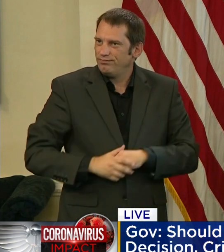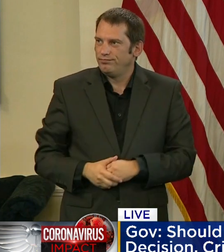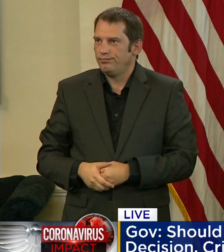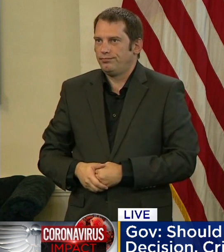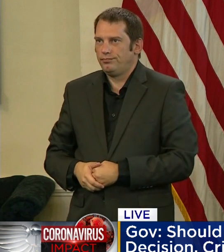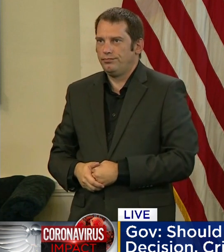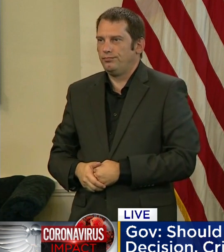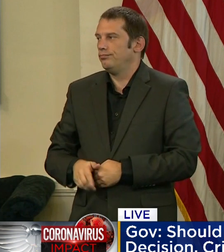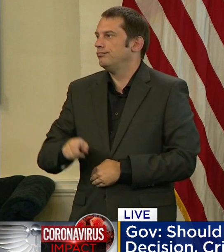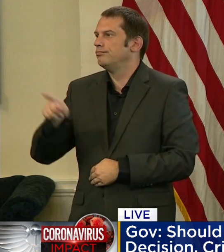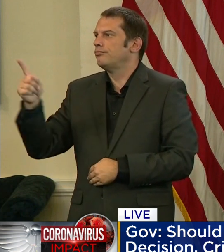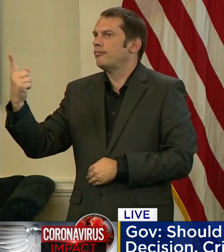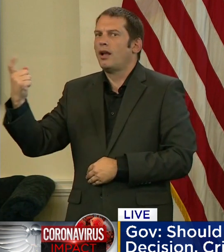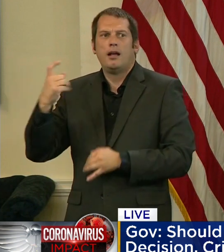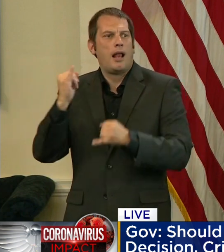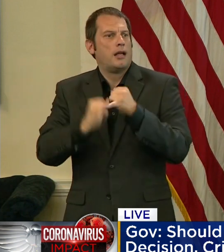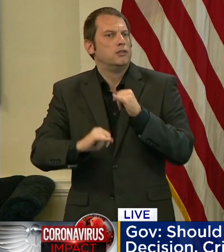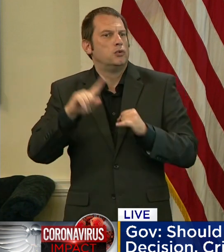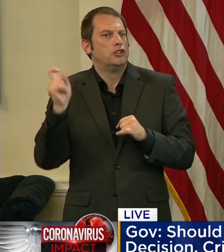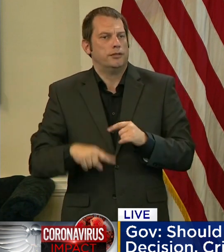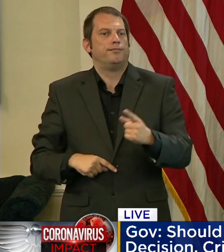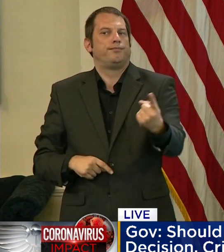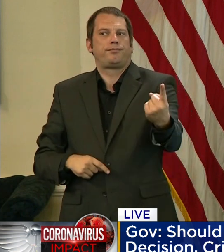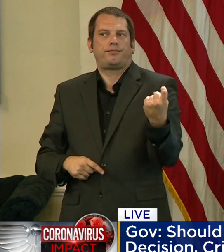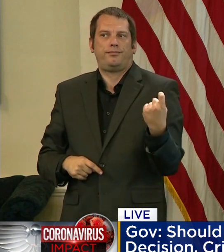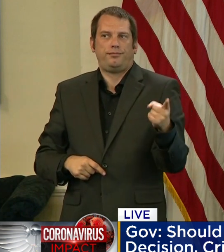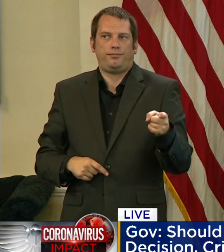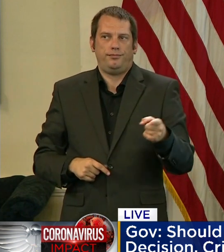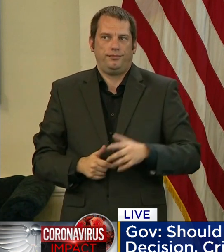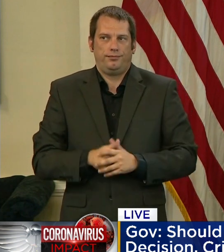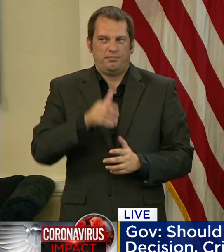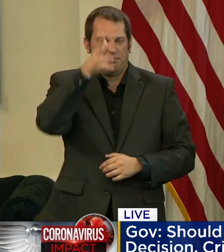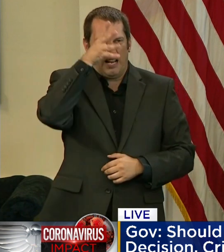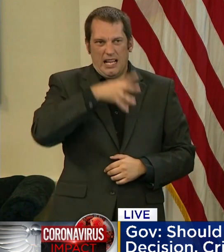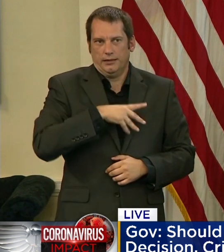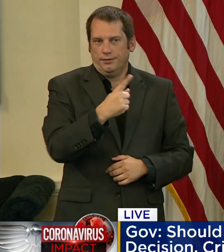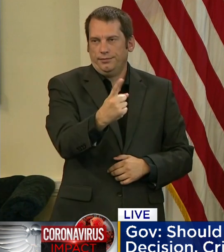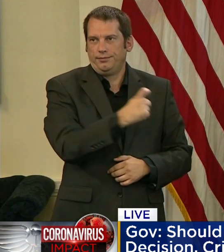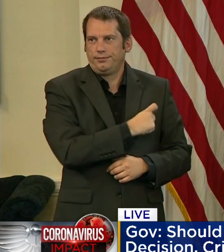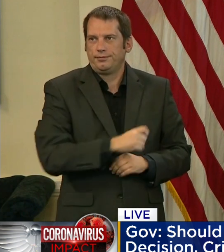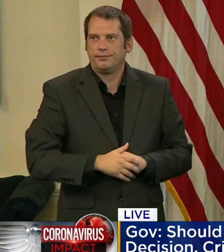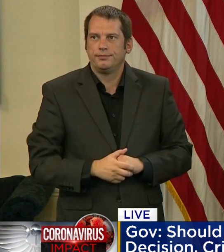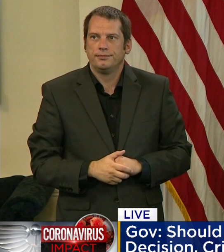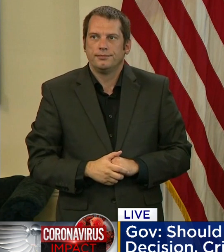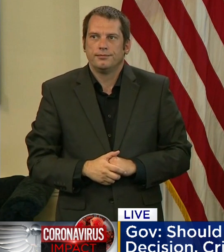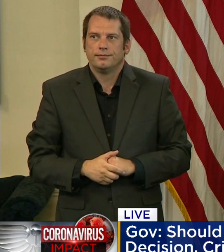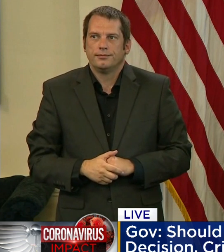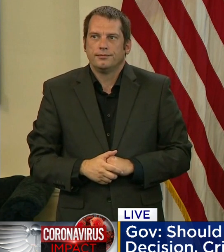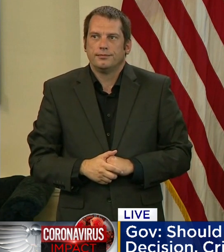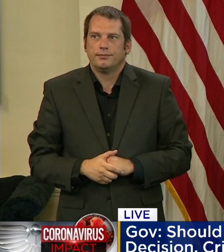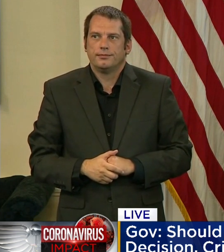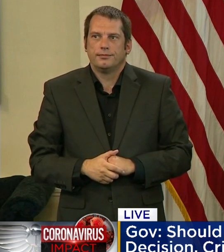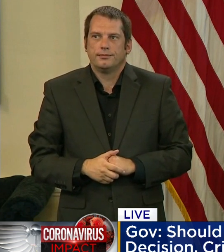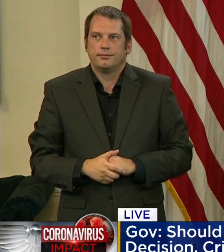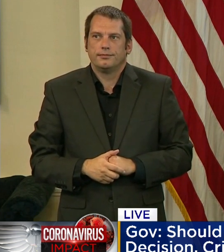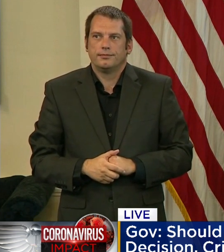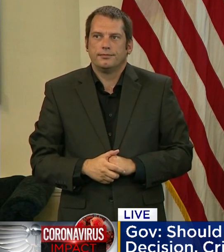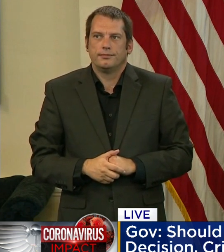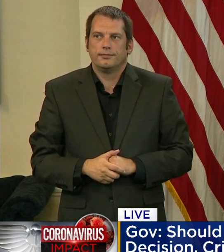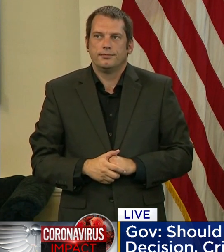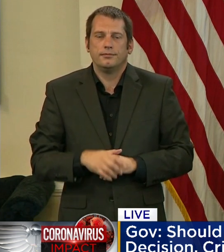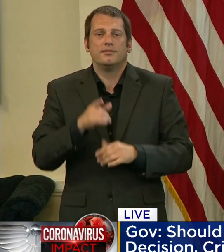question. Governor, you talked about rushing. You talked about not rushing the school's decision. Prince George's County